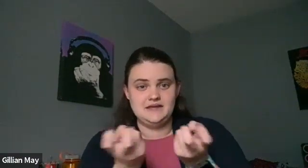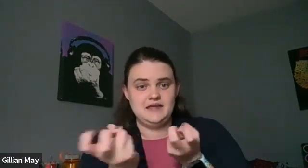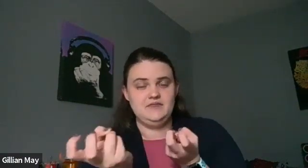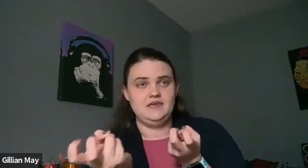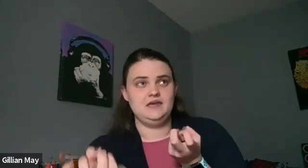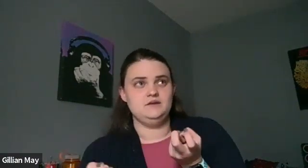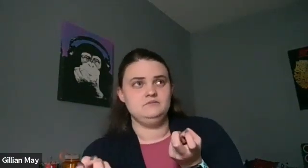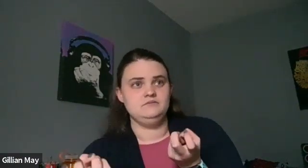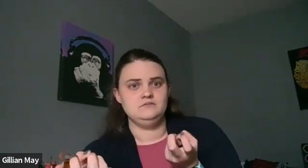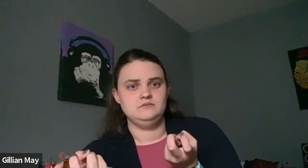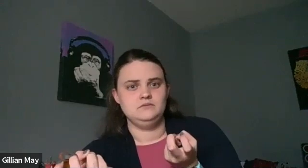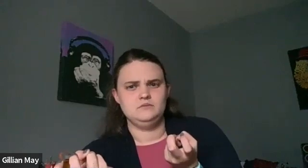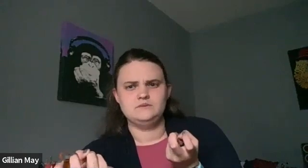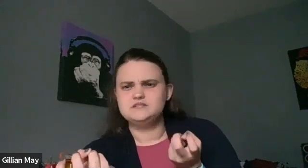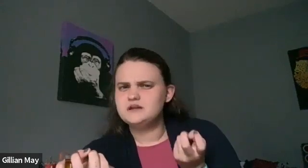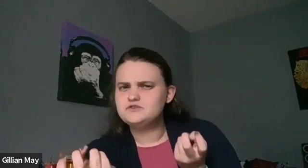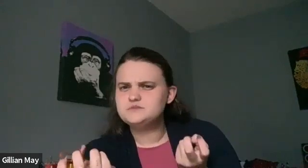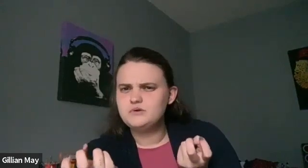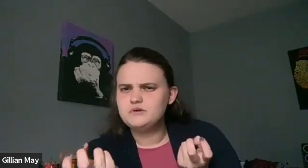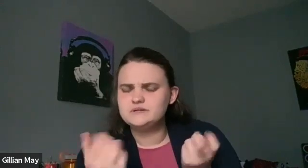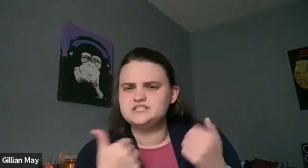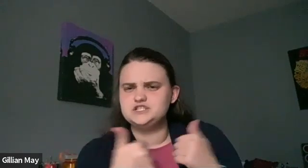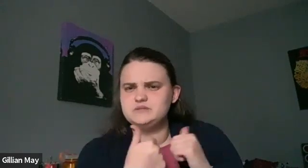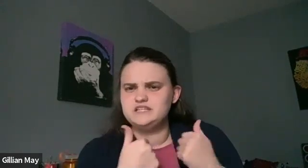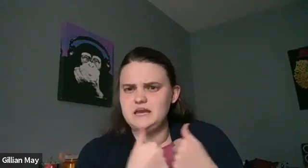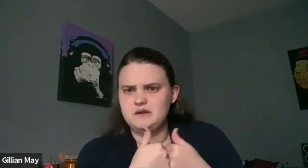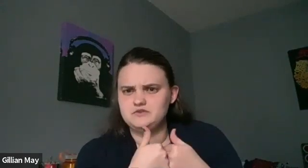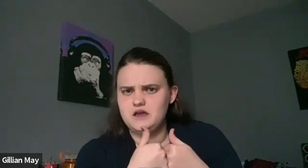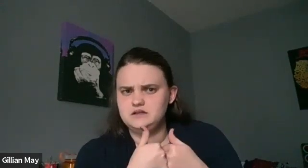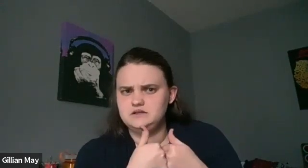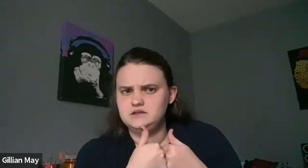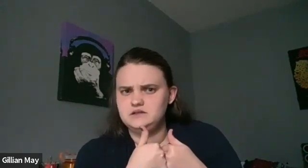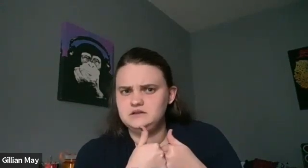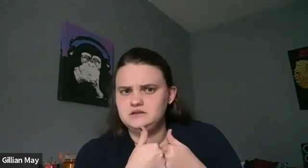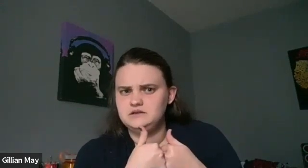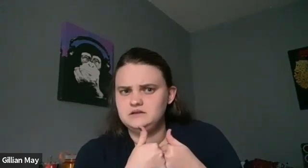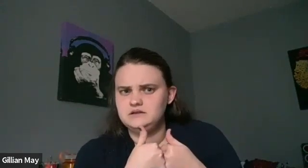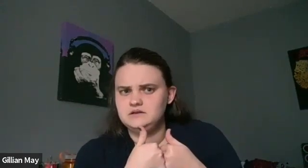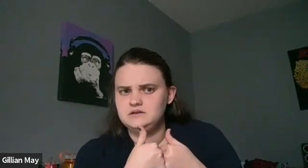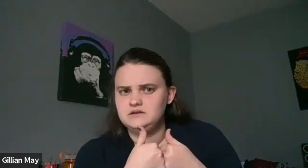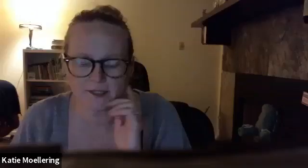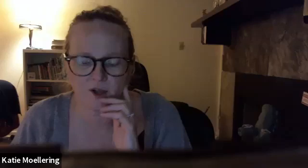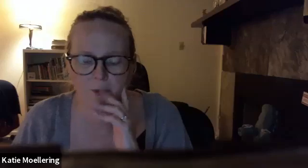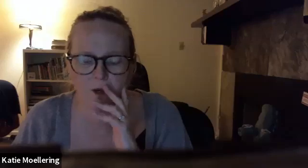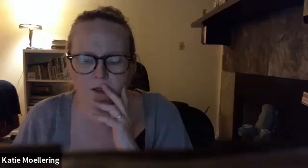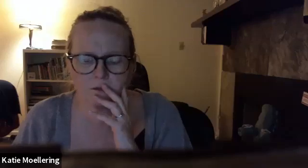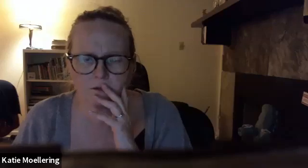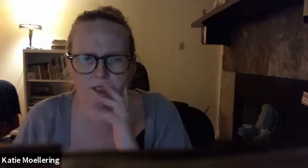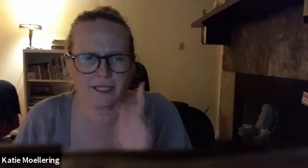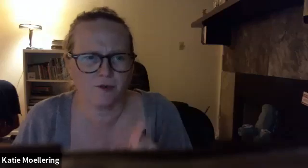and then was there another sport, or was it just went to game after that? We talked about softball. I can't remember